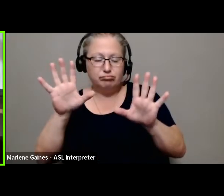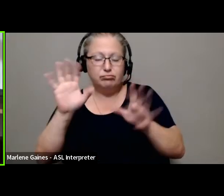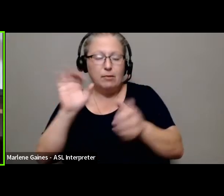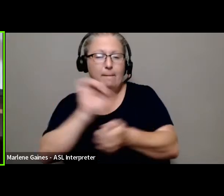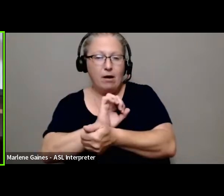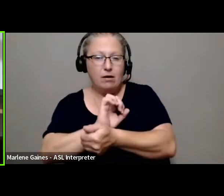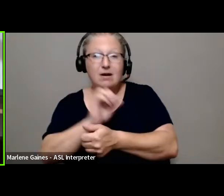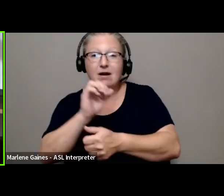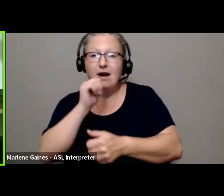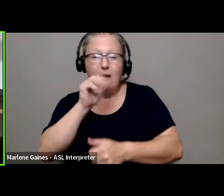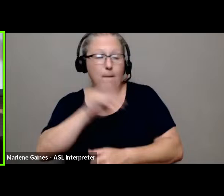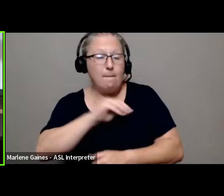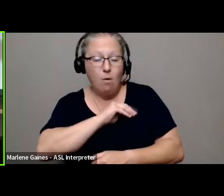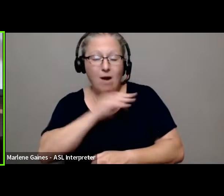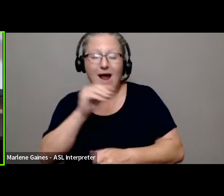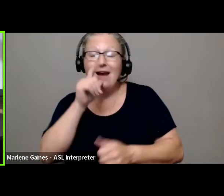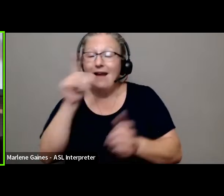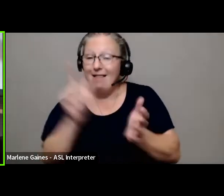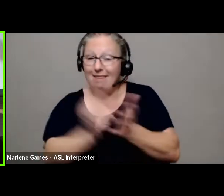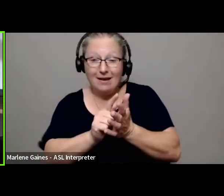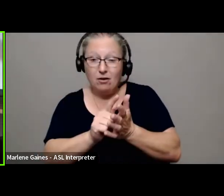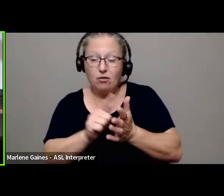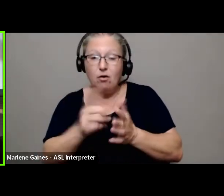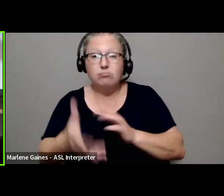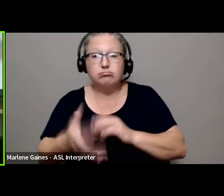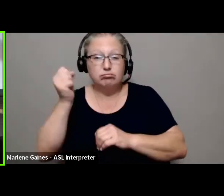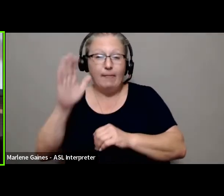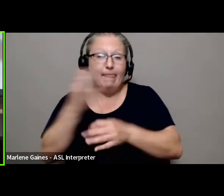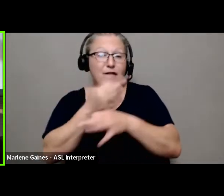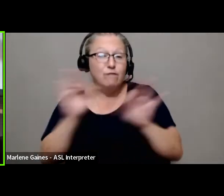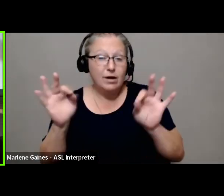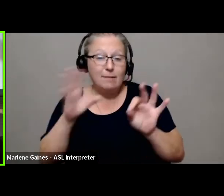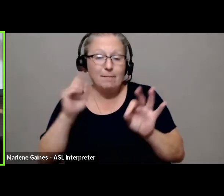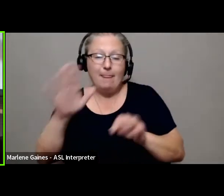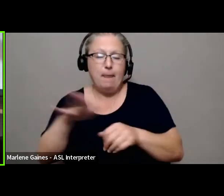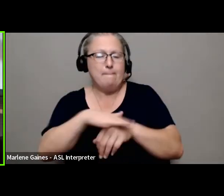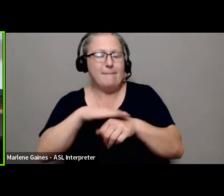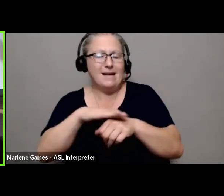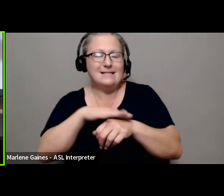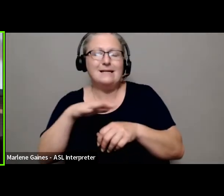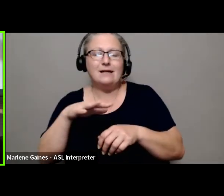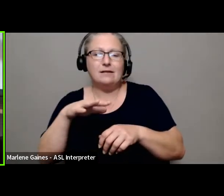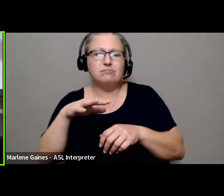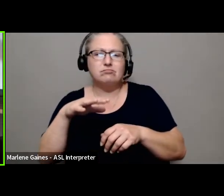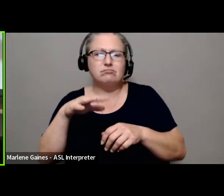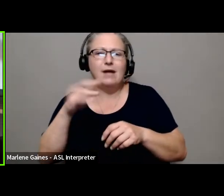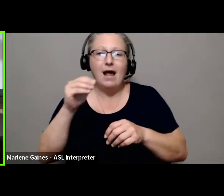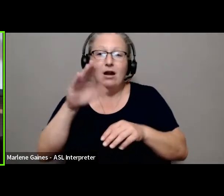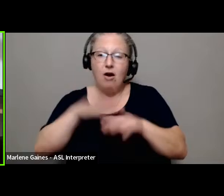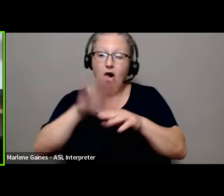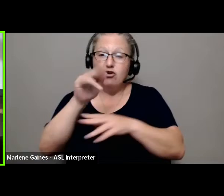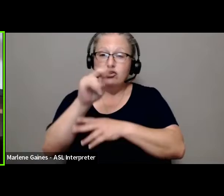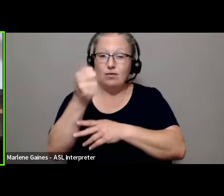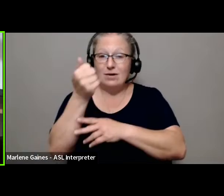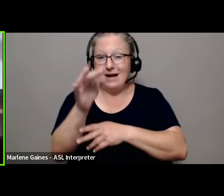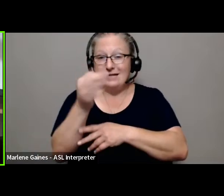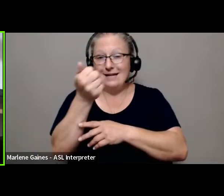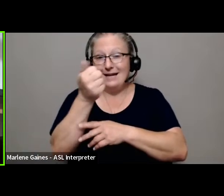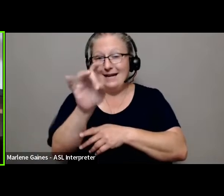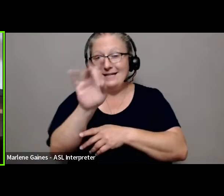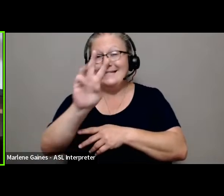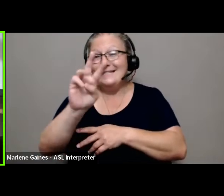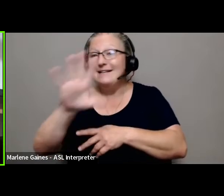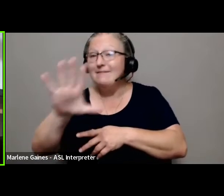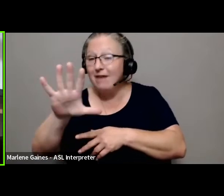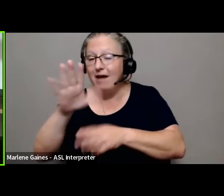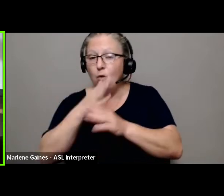and illegally deprived of their freedom and basic dignity. And whereas on June 19th, 1865,